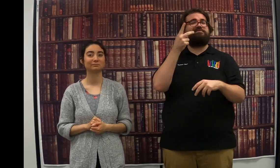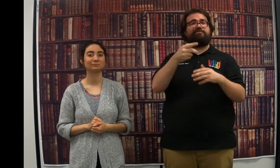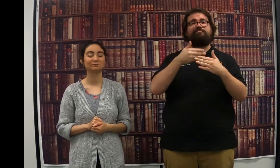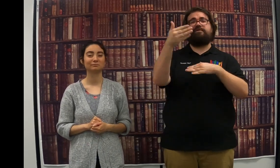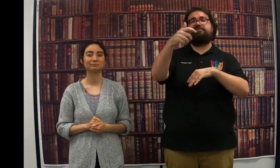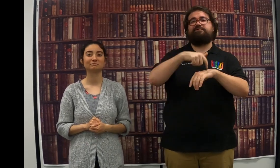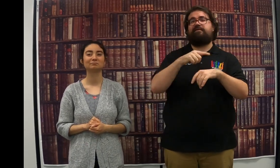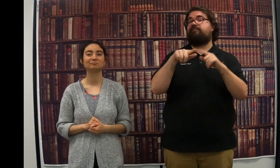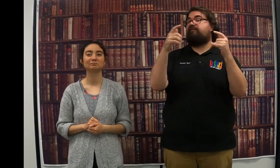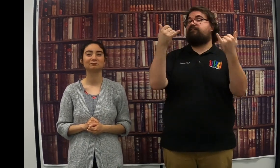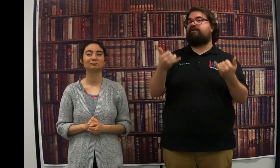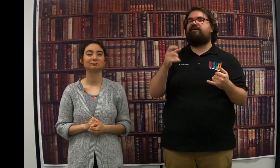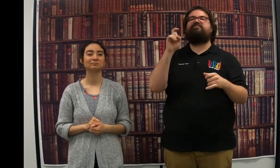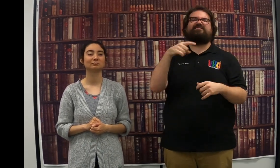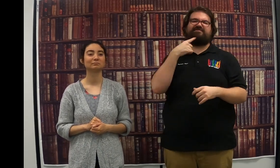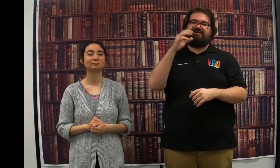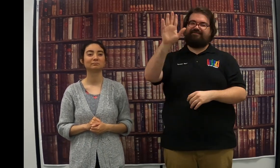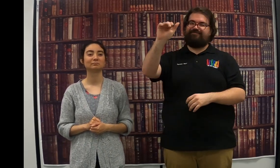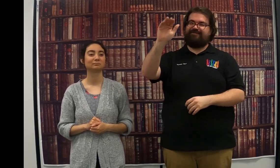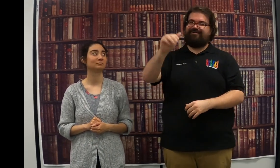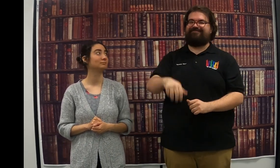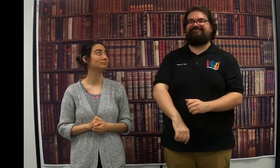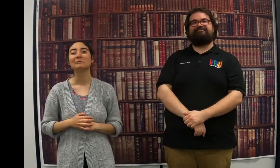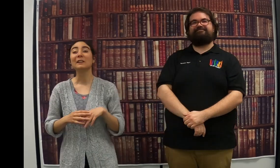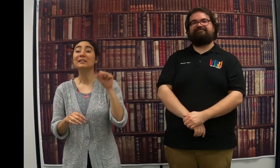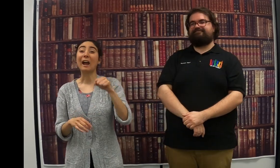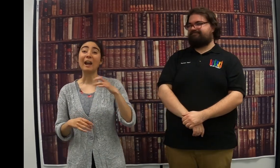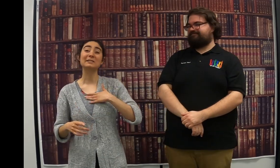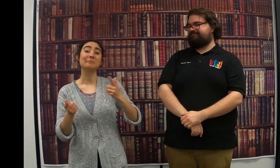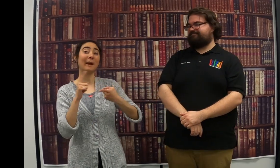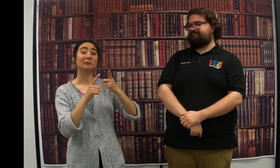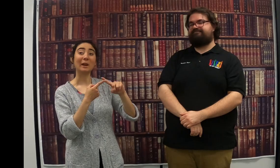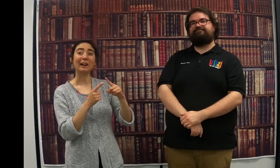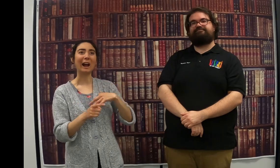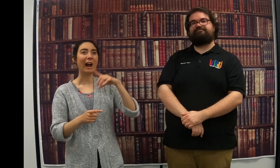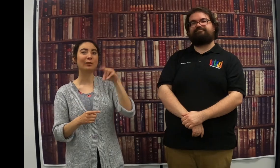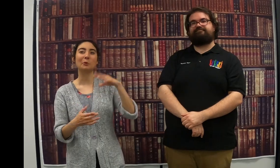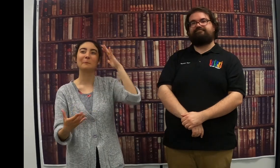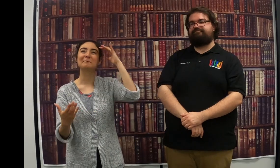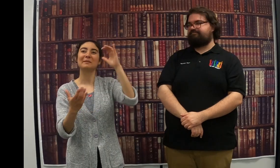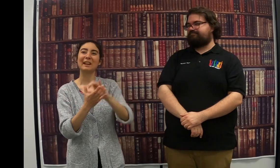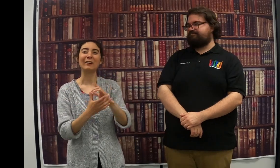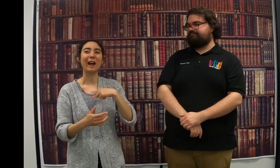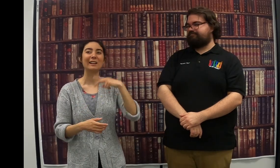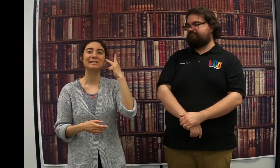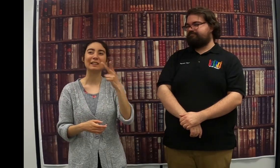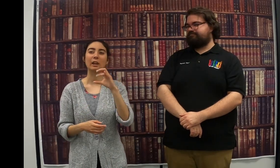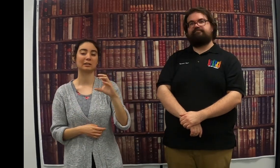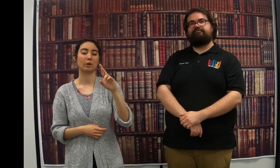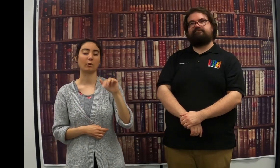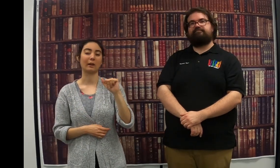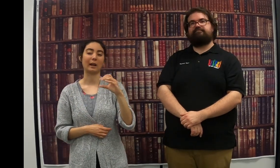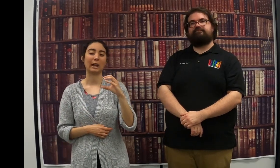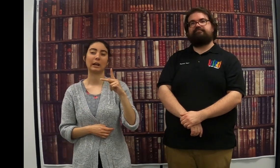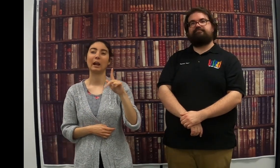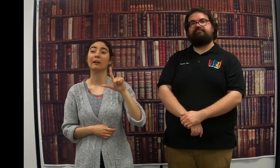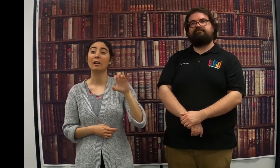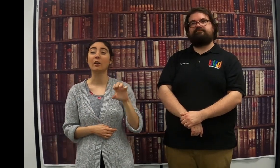time, but for now we must say goodbye. Yes, my friend, I do believe I see the crackle of a story on those flames,